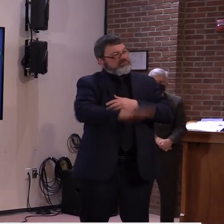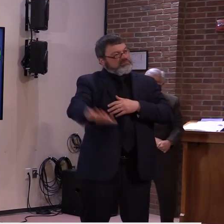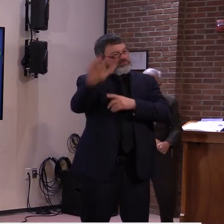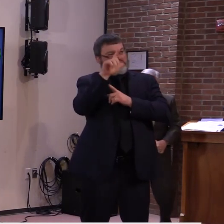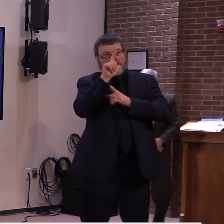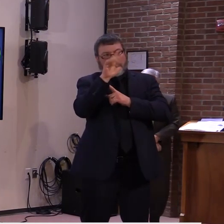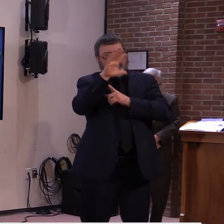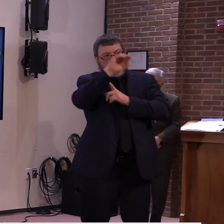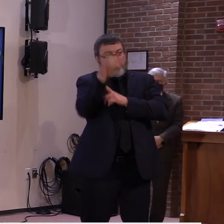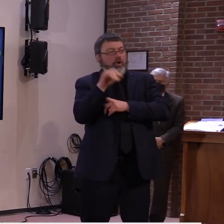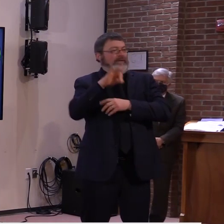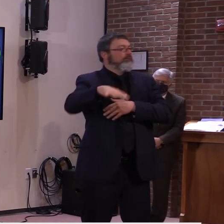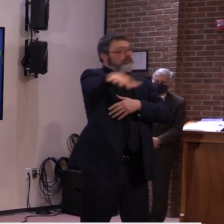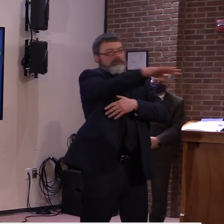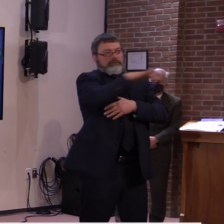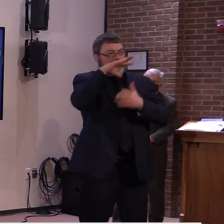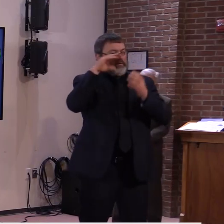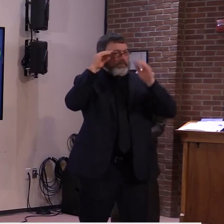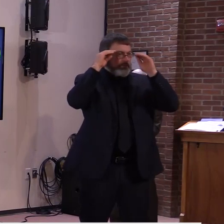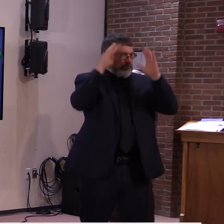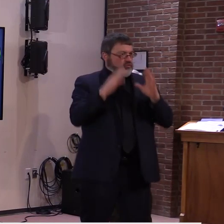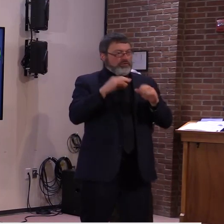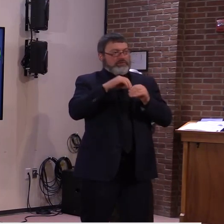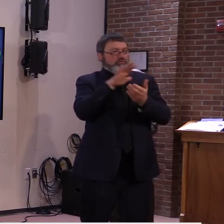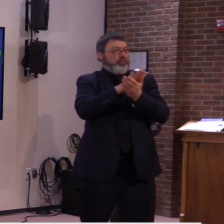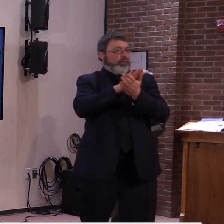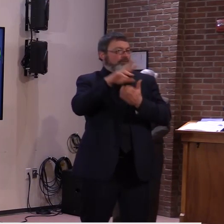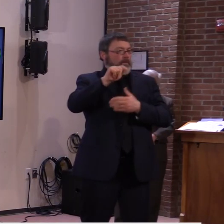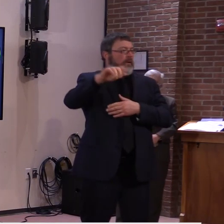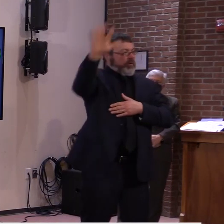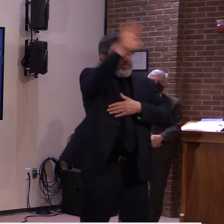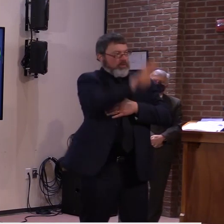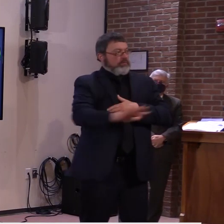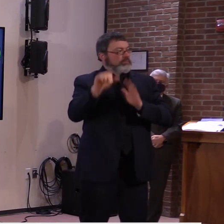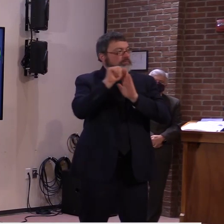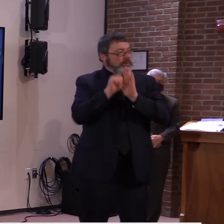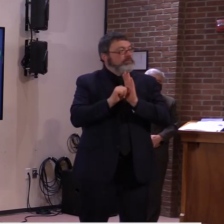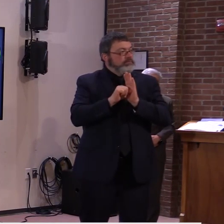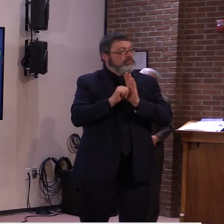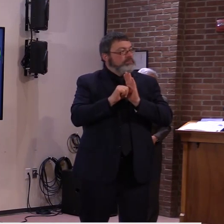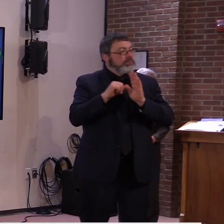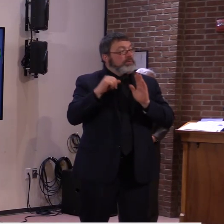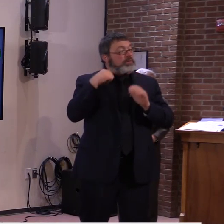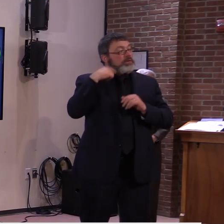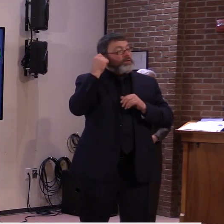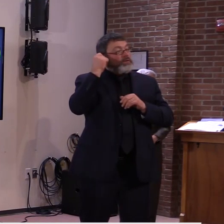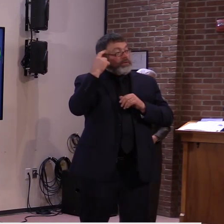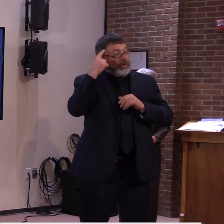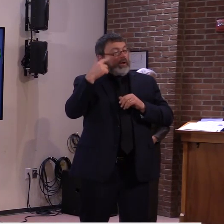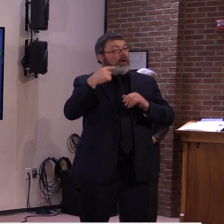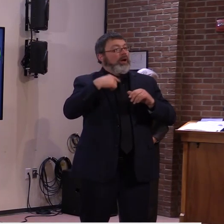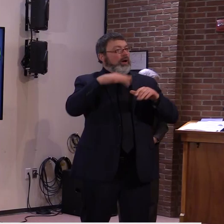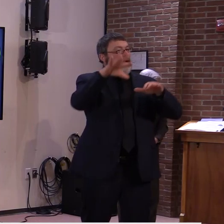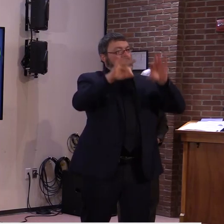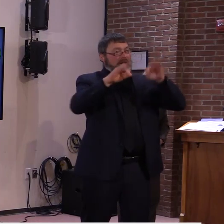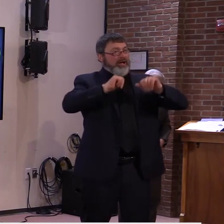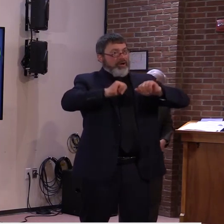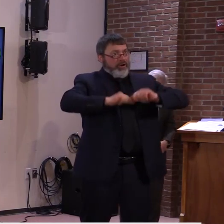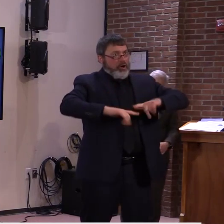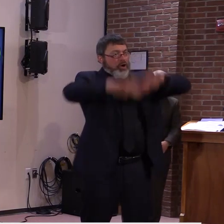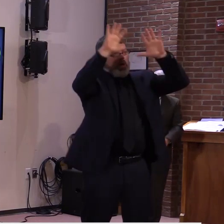again. Each week we're doing this, it'll contain a geographic sample of the schools statewide. This week, we're